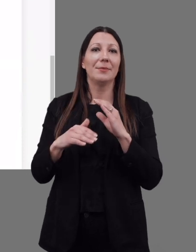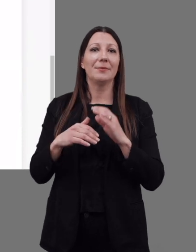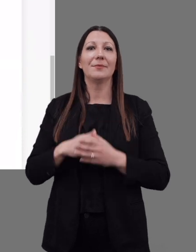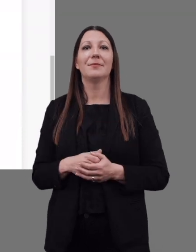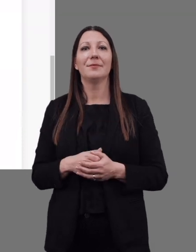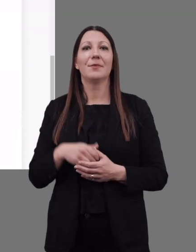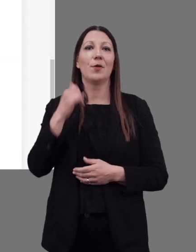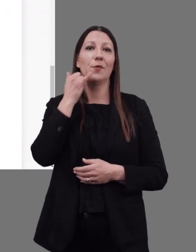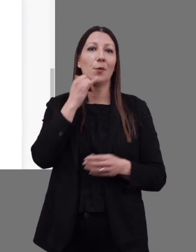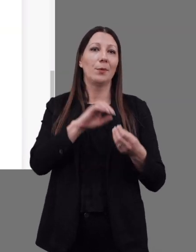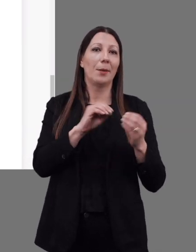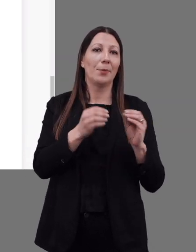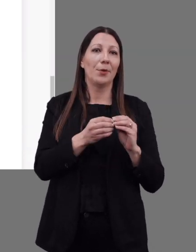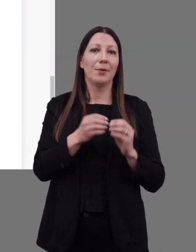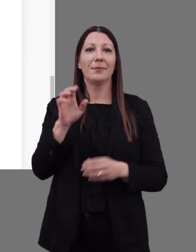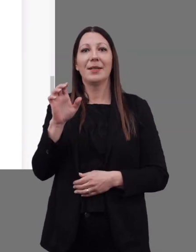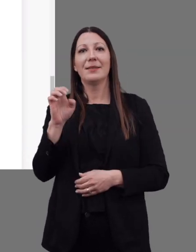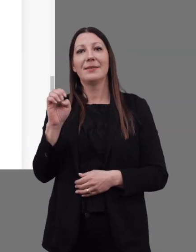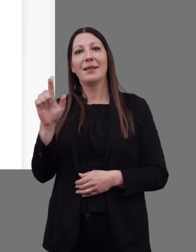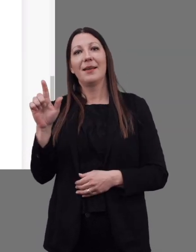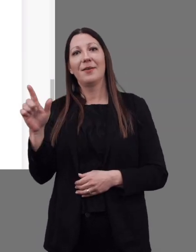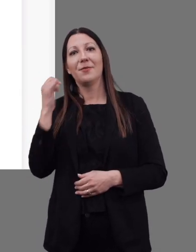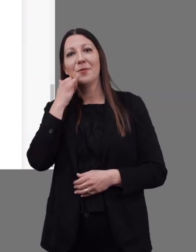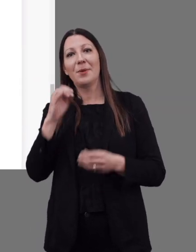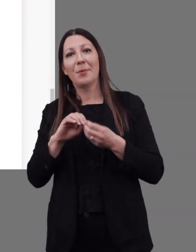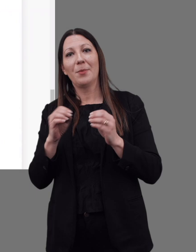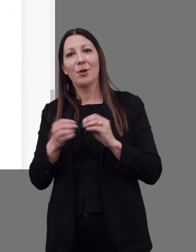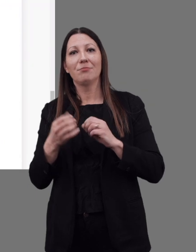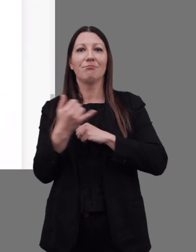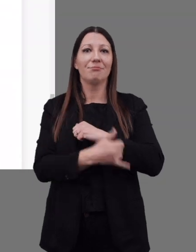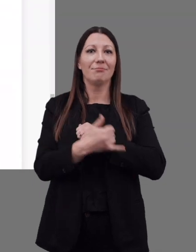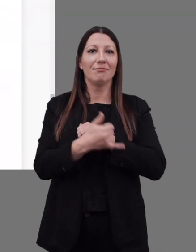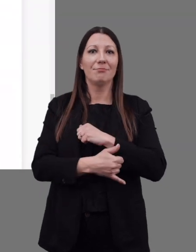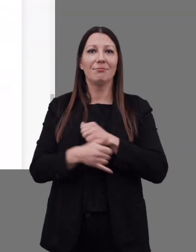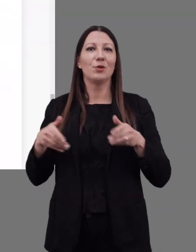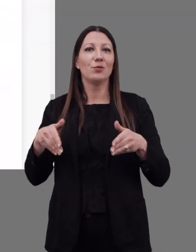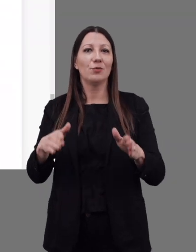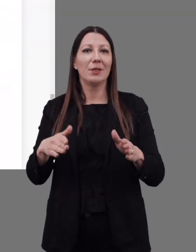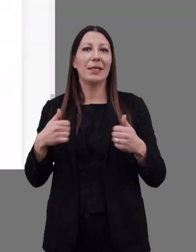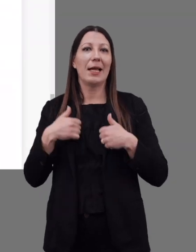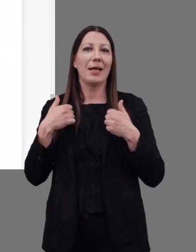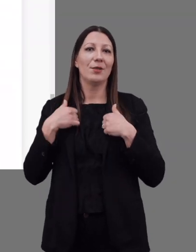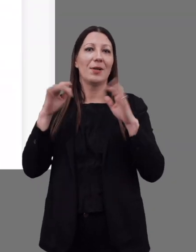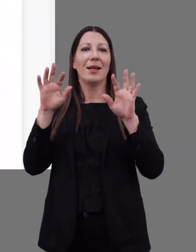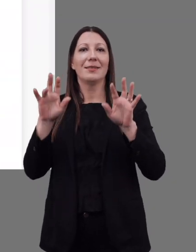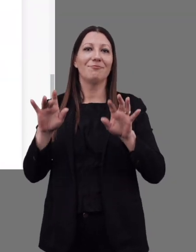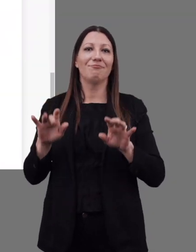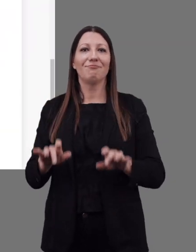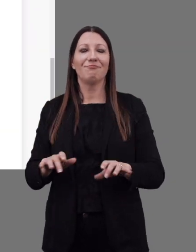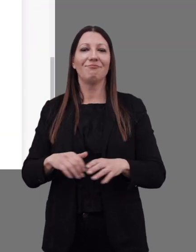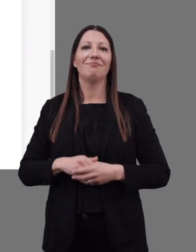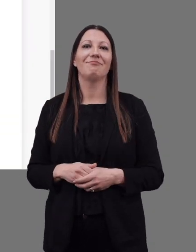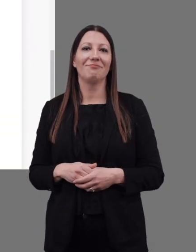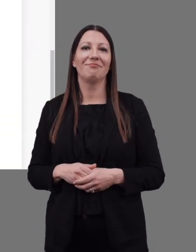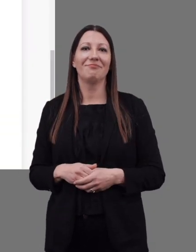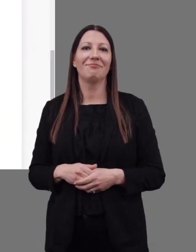number, country, and street address as well. So you'll fill in all that information. Again, I